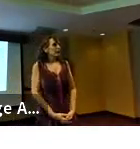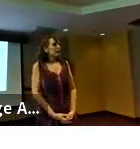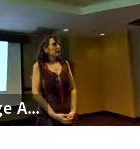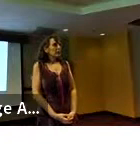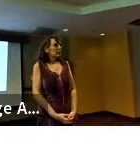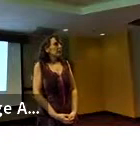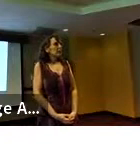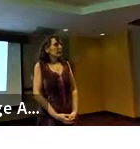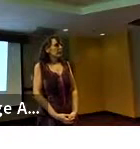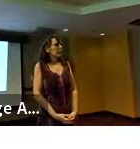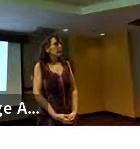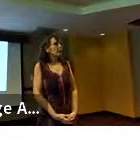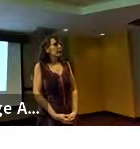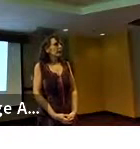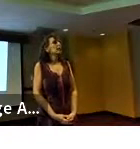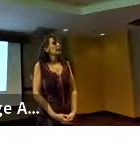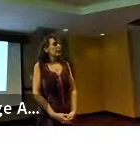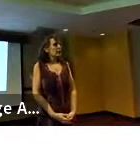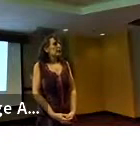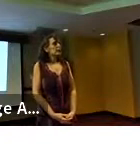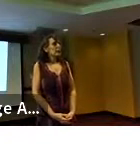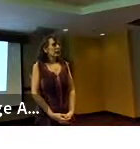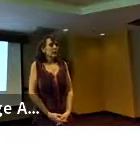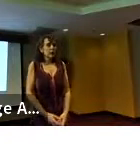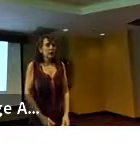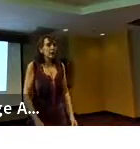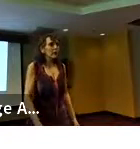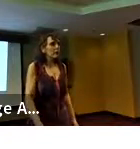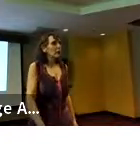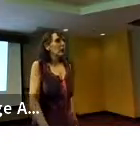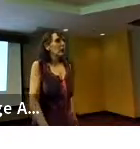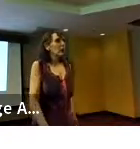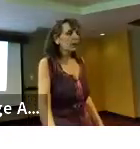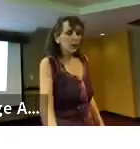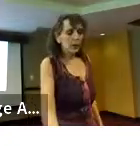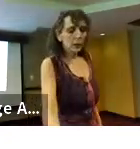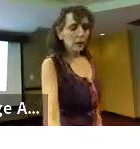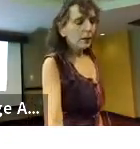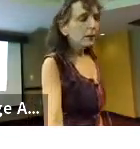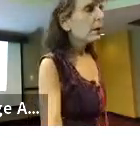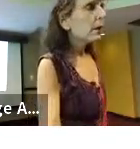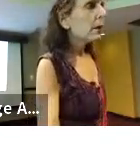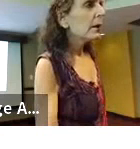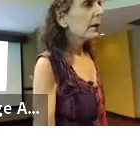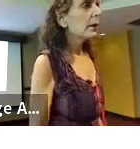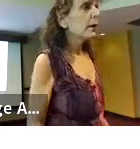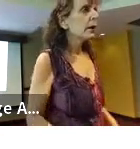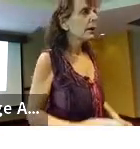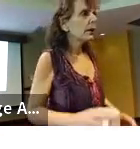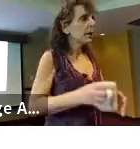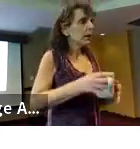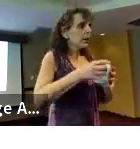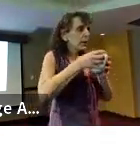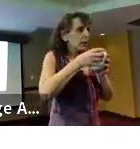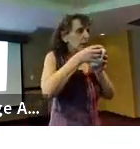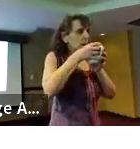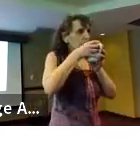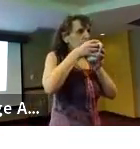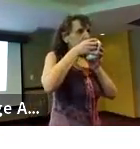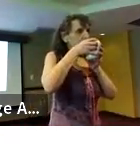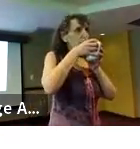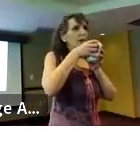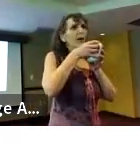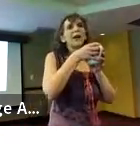also I'm autistic and autistic boards, is that oftentimes there's a mismatch between how much people talk about